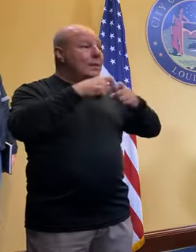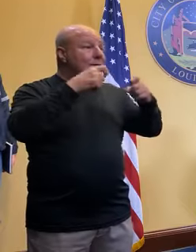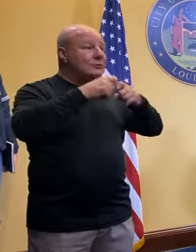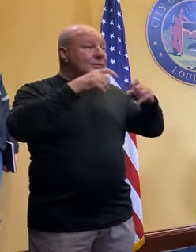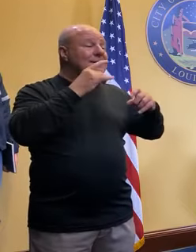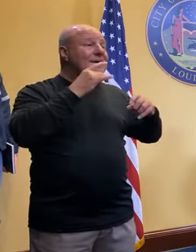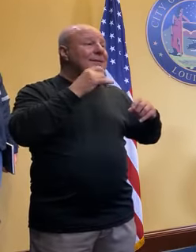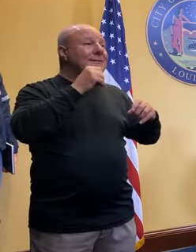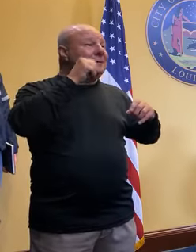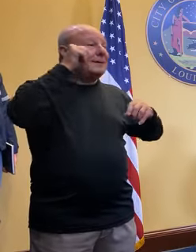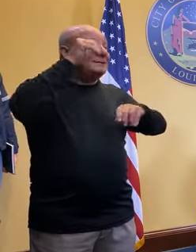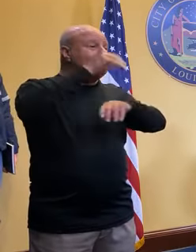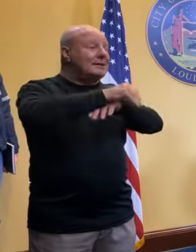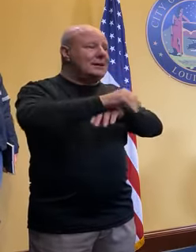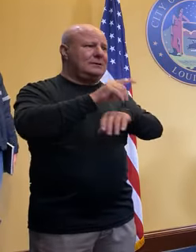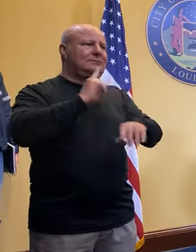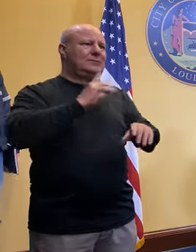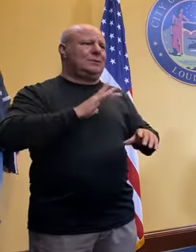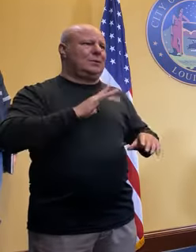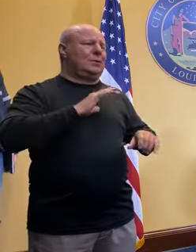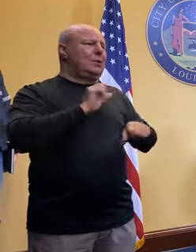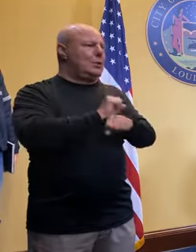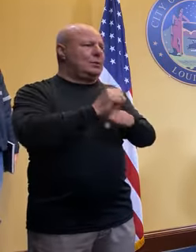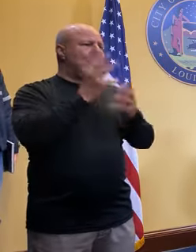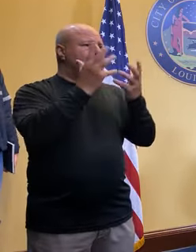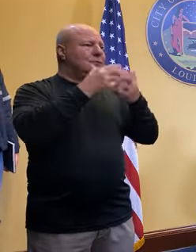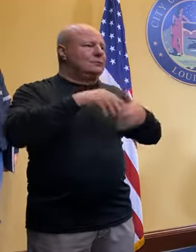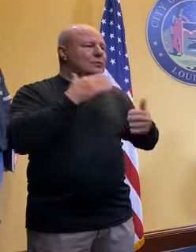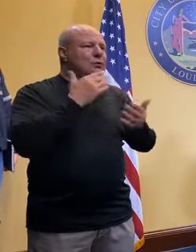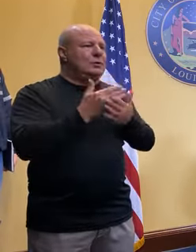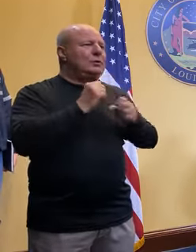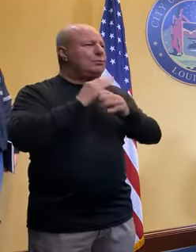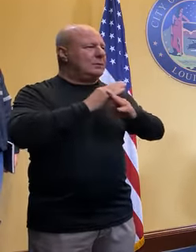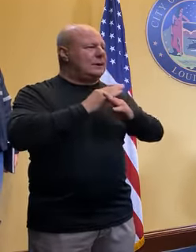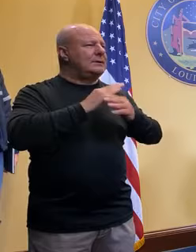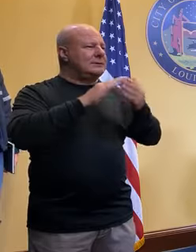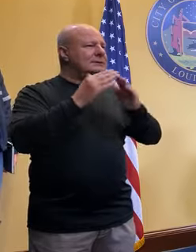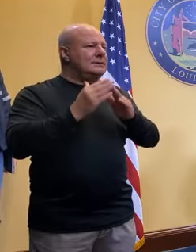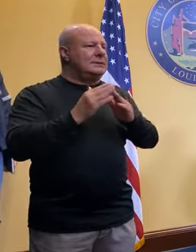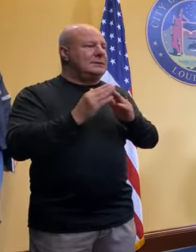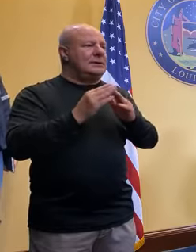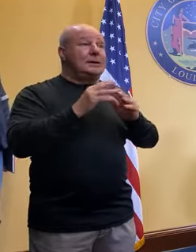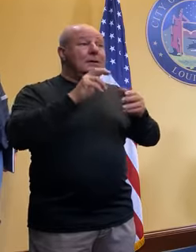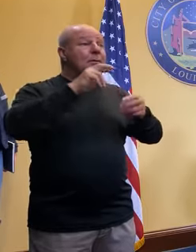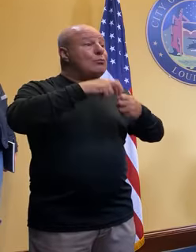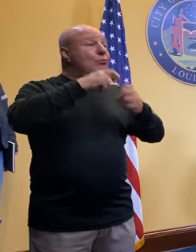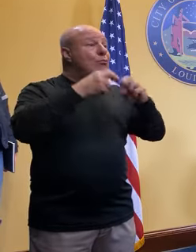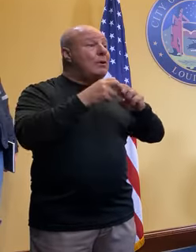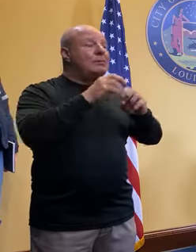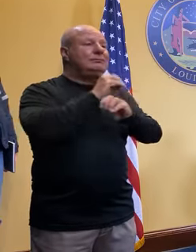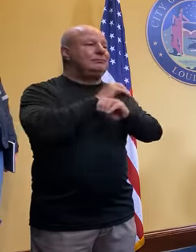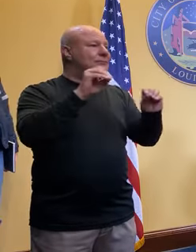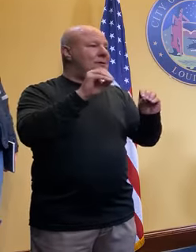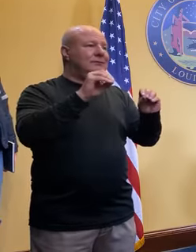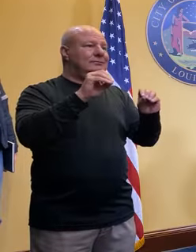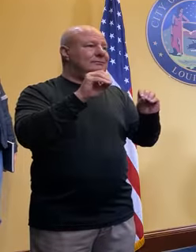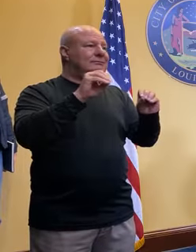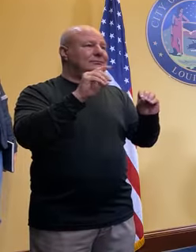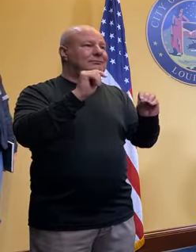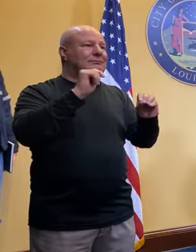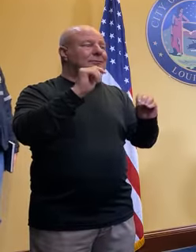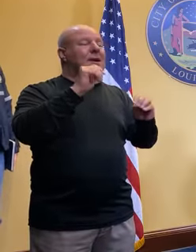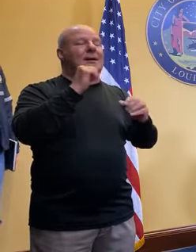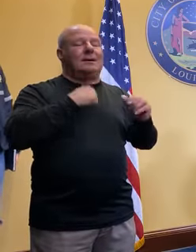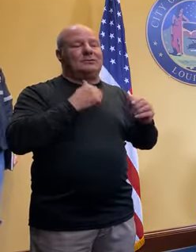last night, worked out very, very well. Chief Ferguson reported no problems at all, just thankful for